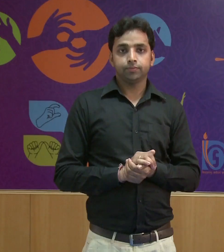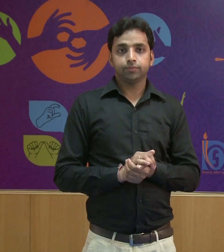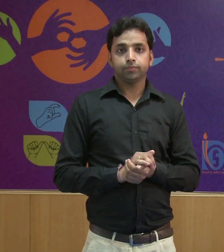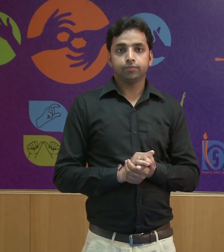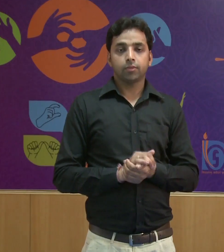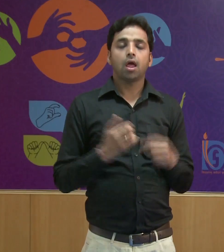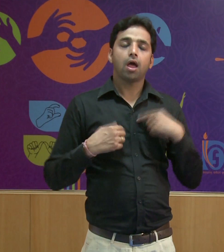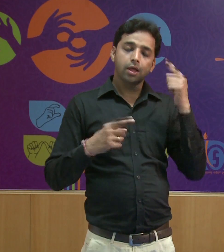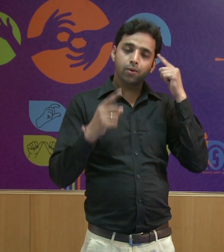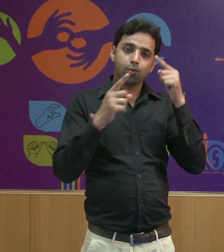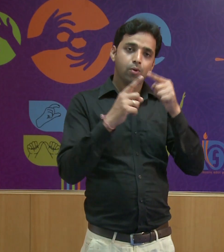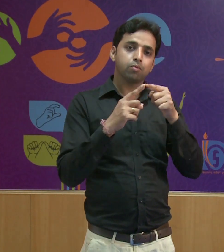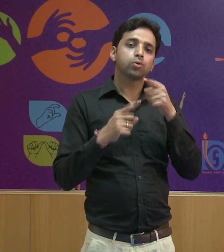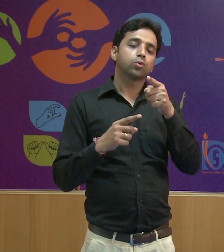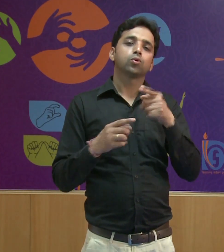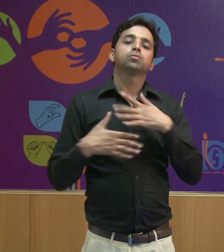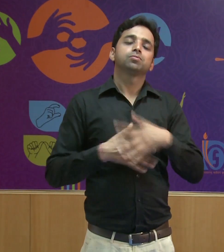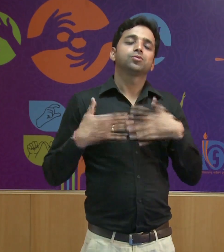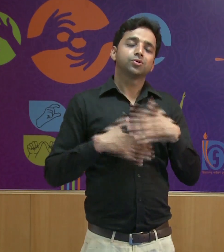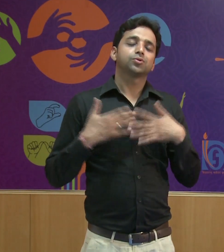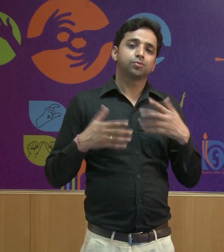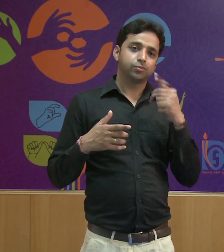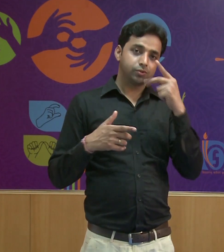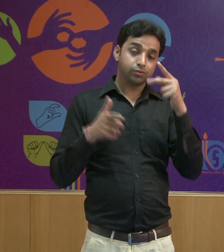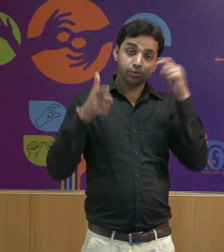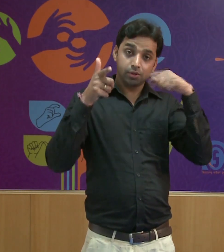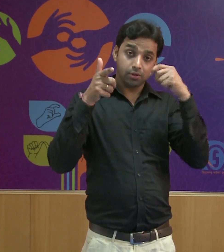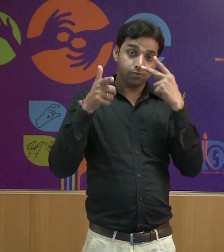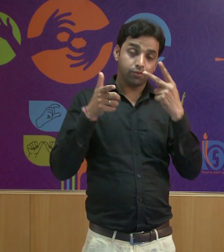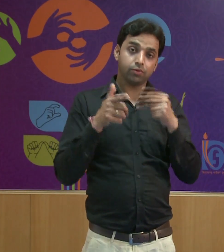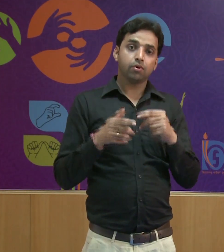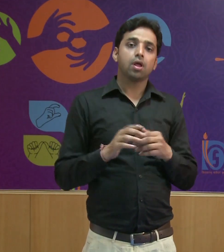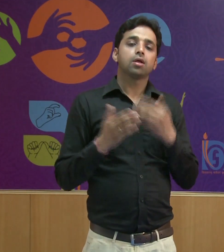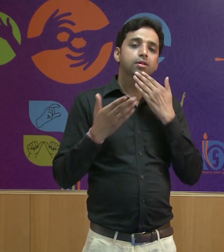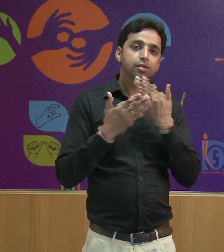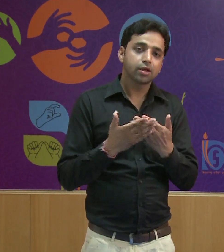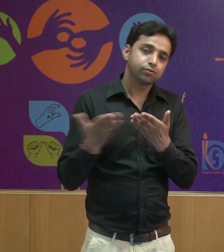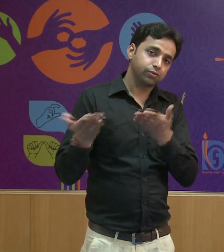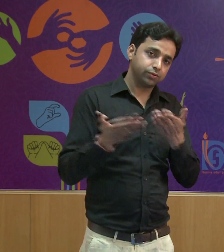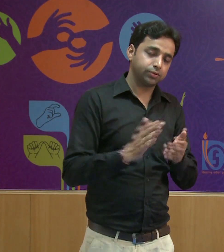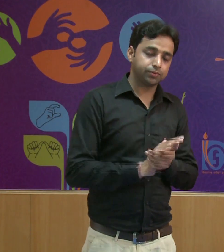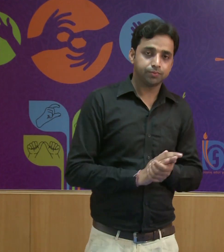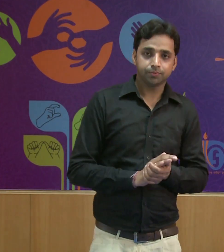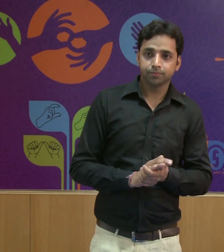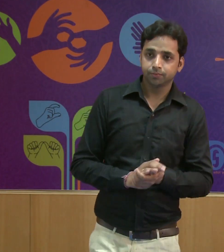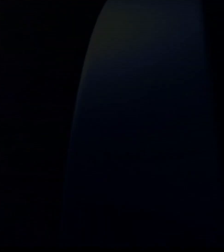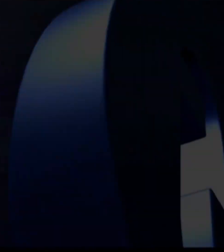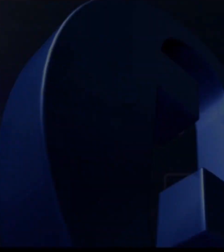I hope you enjoyed watching this lesson. Thanks for watching.